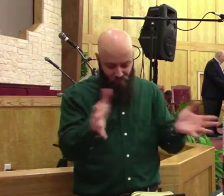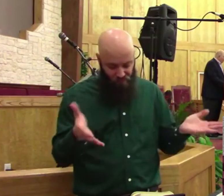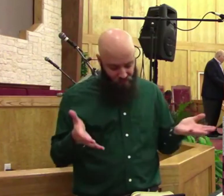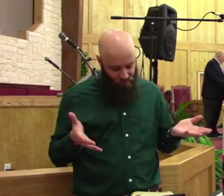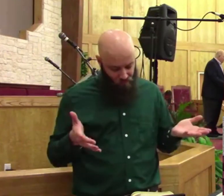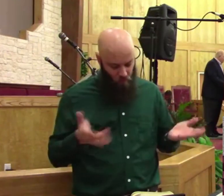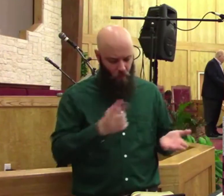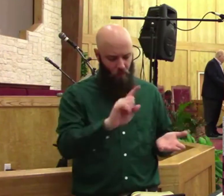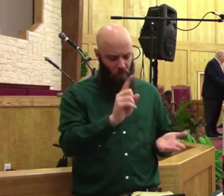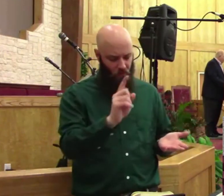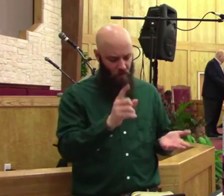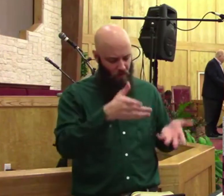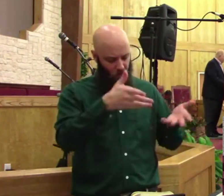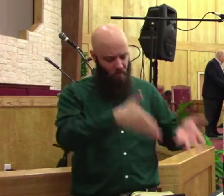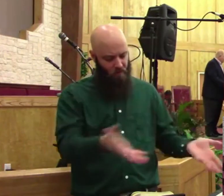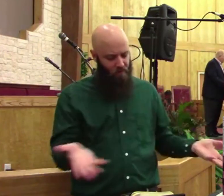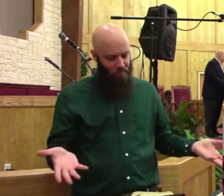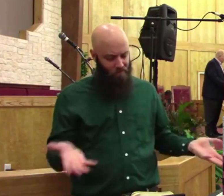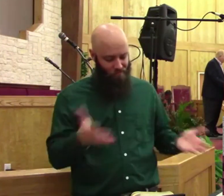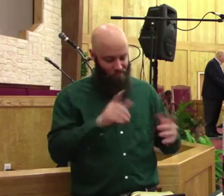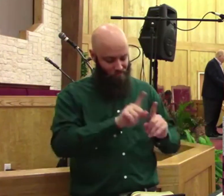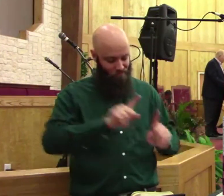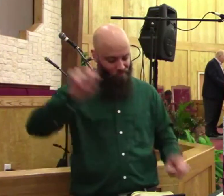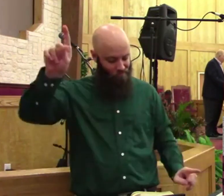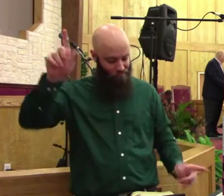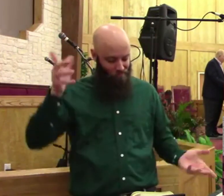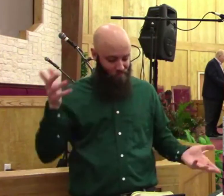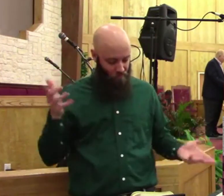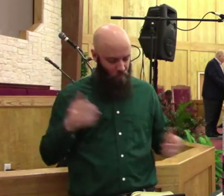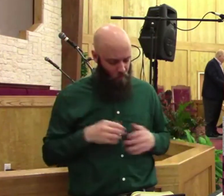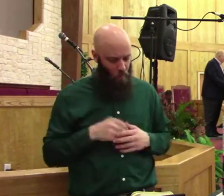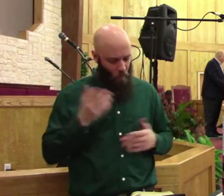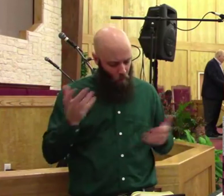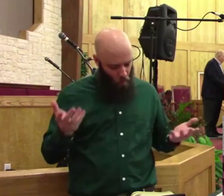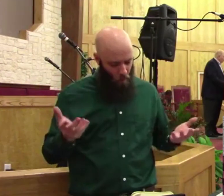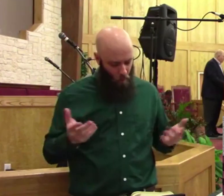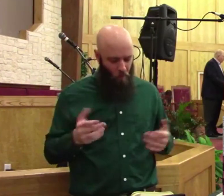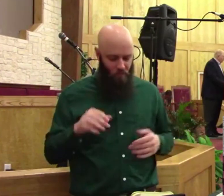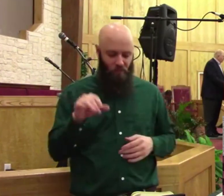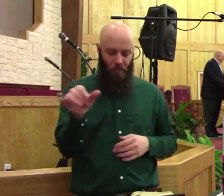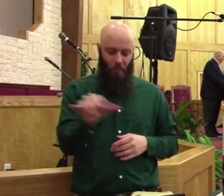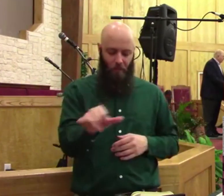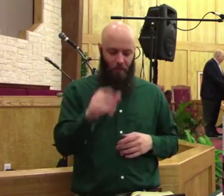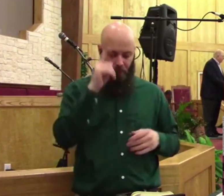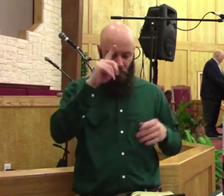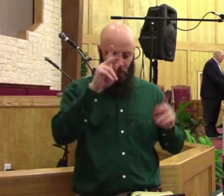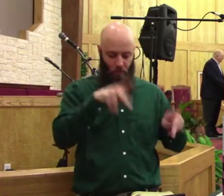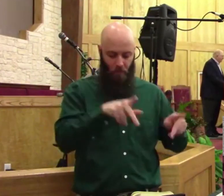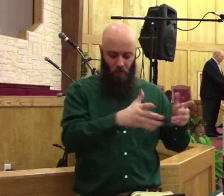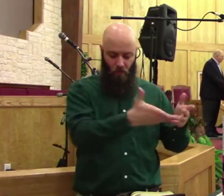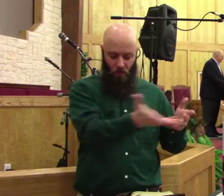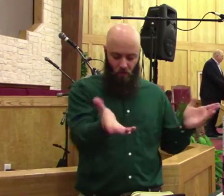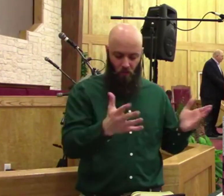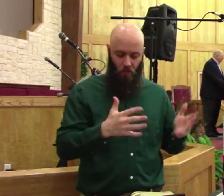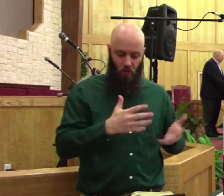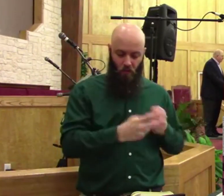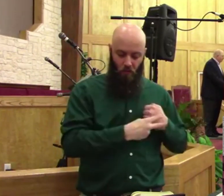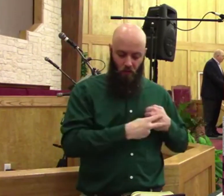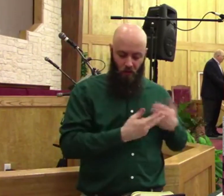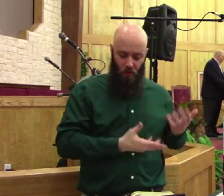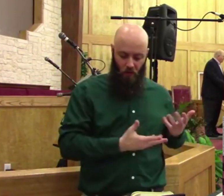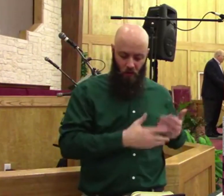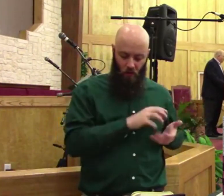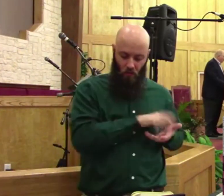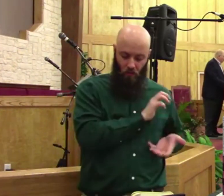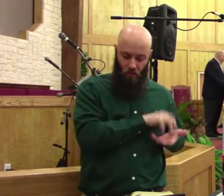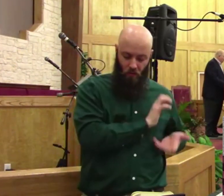are prone to sin, that we're lost and dead in our sin apart from your grace and your mercy towards us. And we thank you, Father, for the work that you've done in the hearts